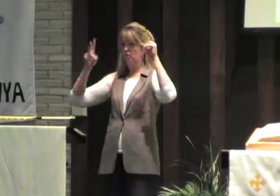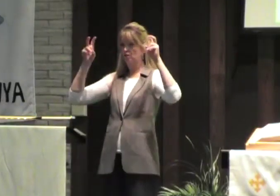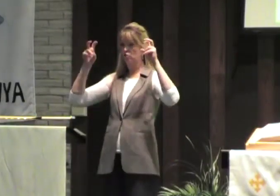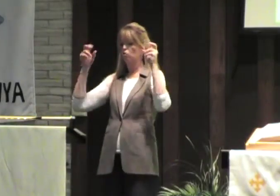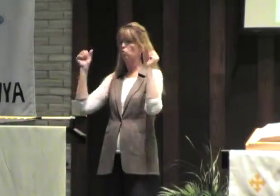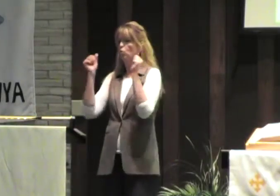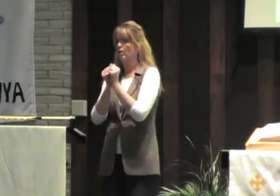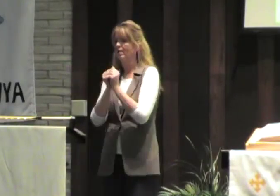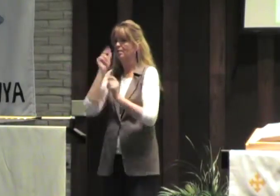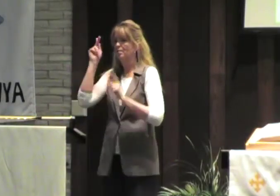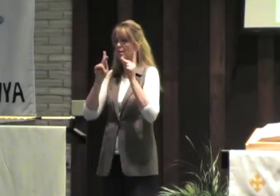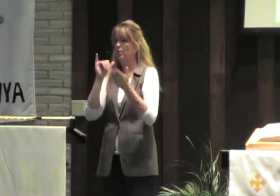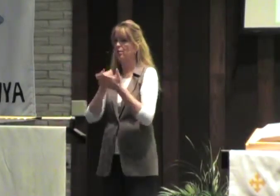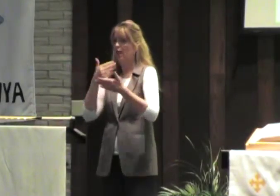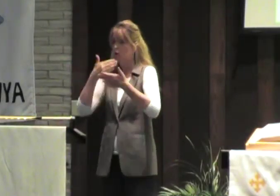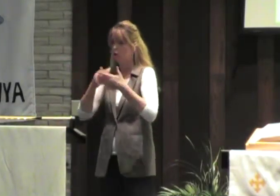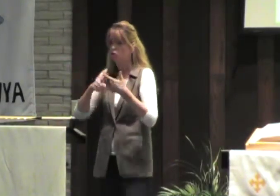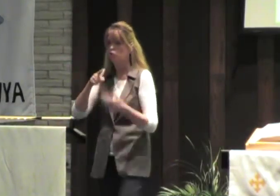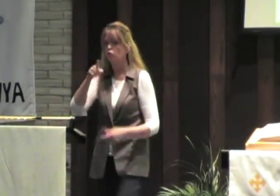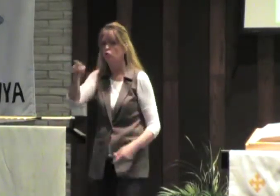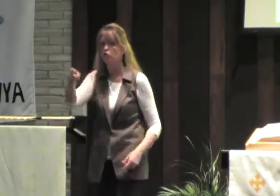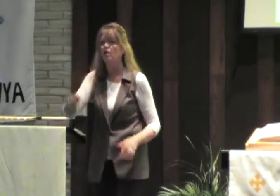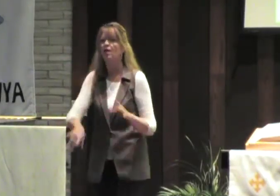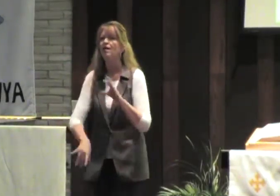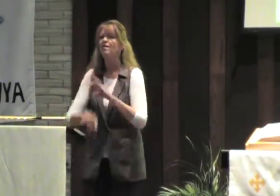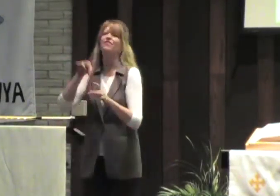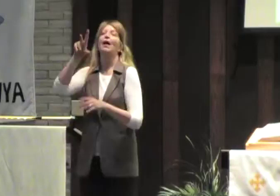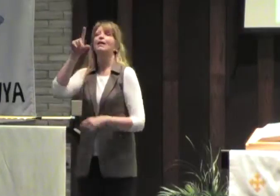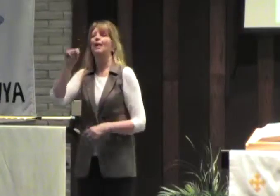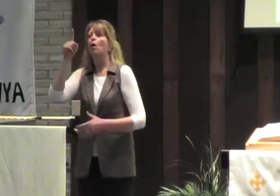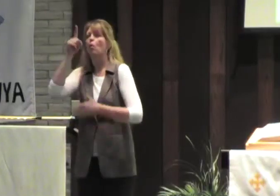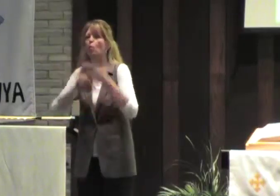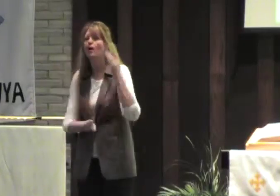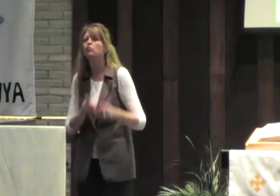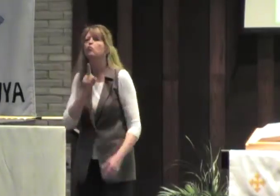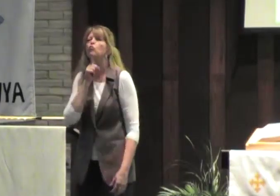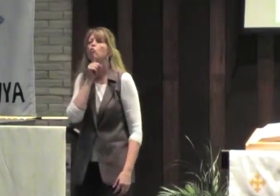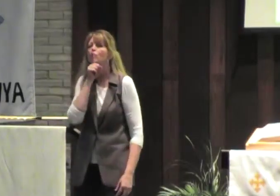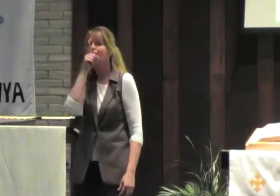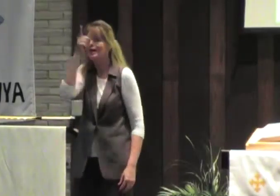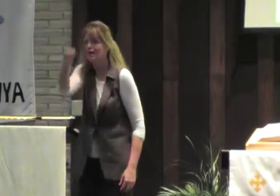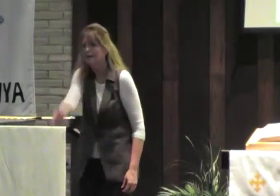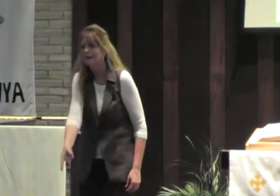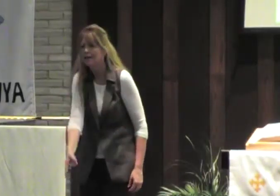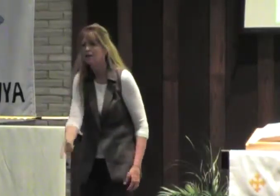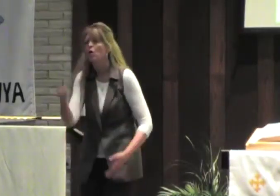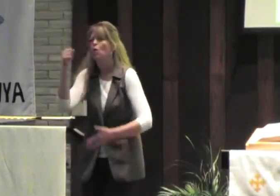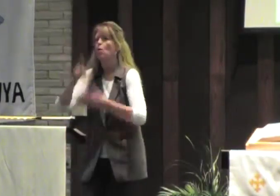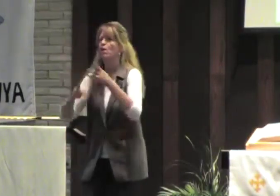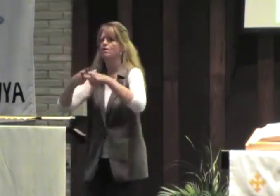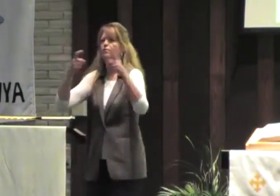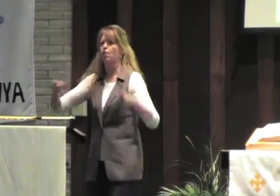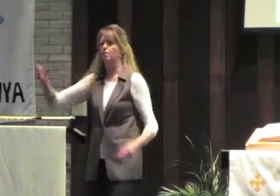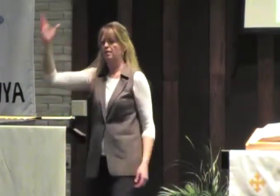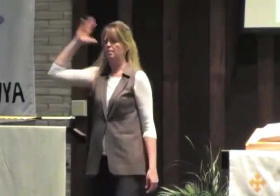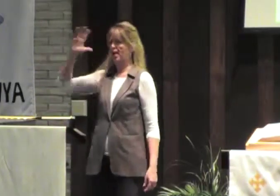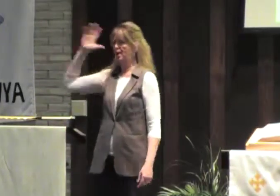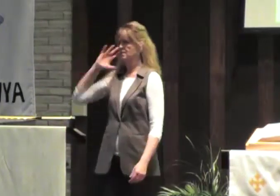issues with people that are close to you, find out what is real. Find out from